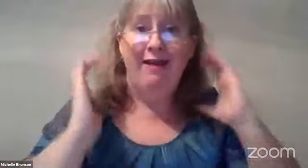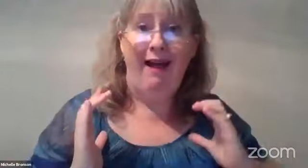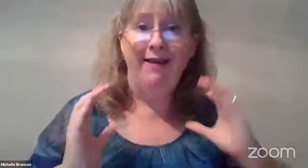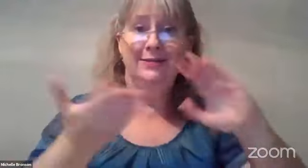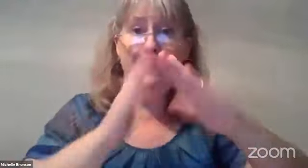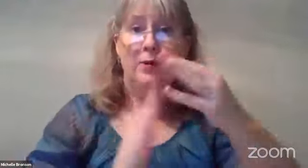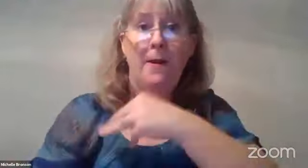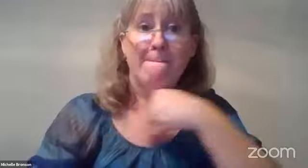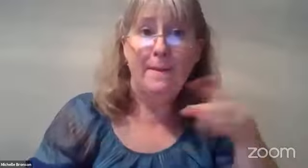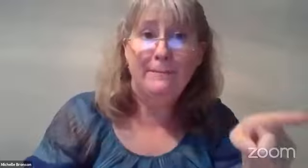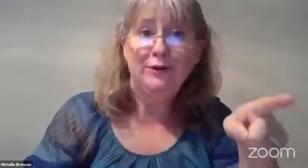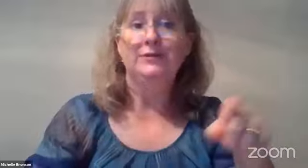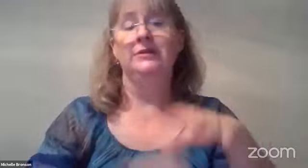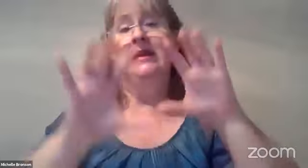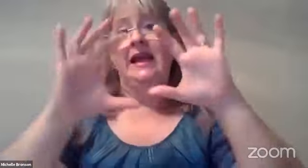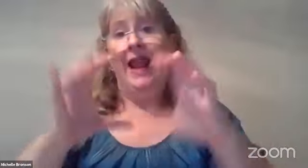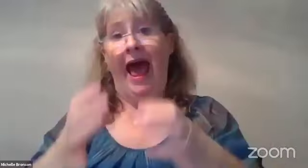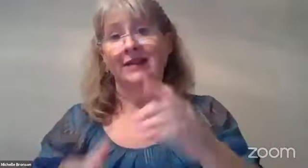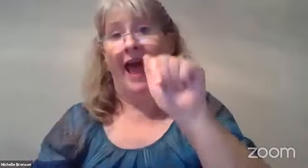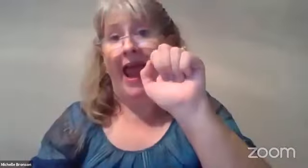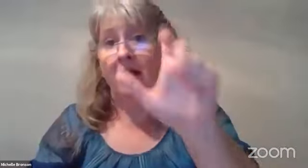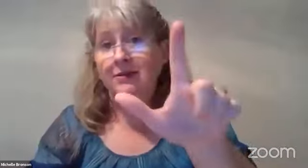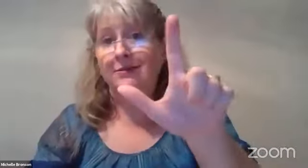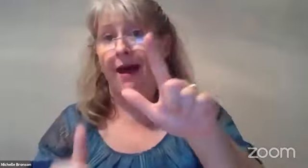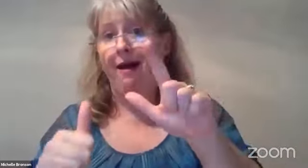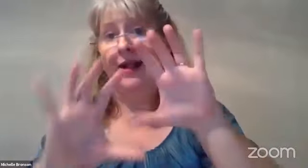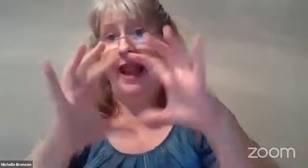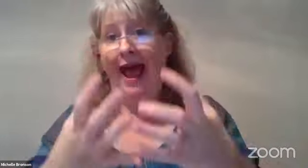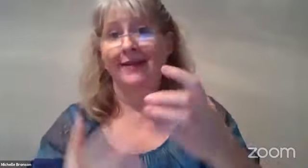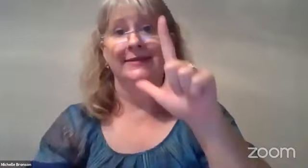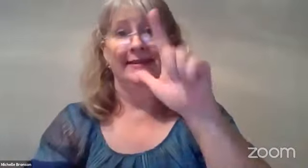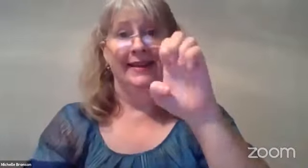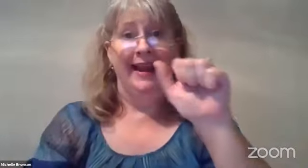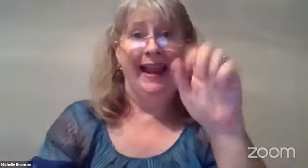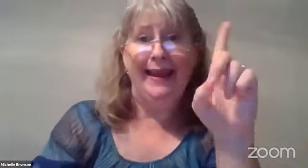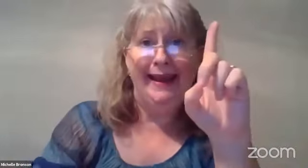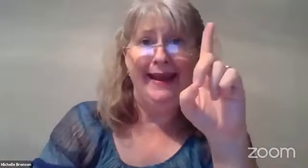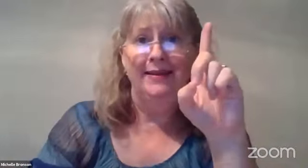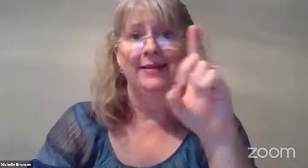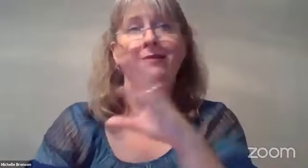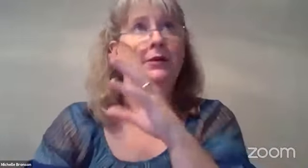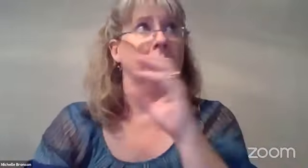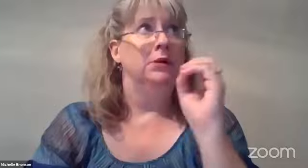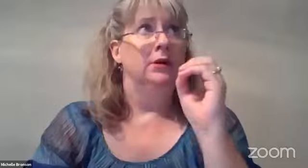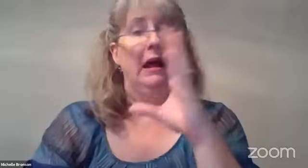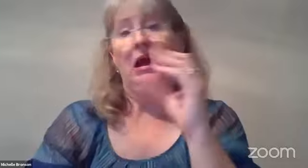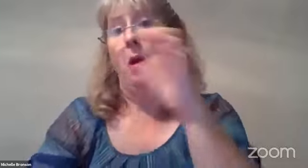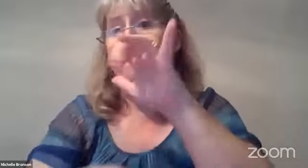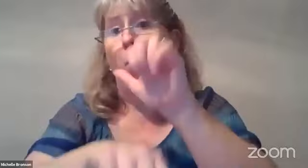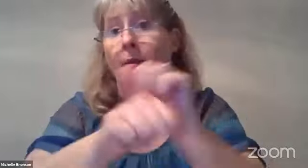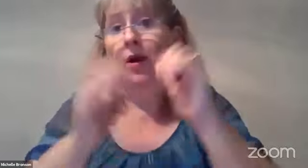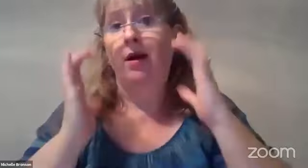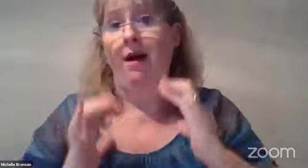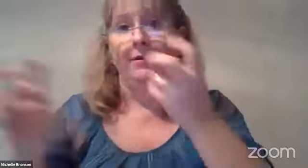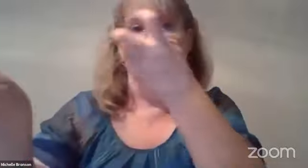of that, teaching our clients and other community members how to do that. We've had our ASL classes, we've had our lead classes,